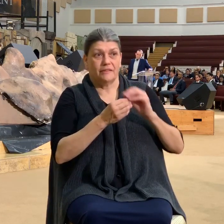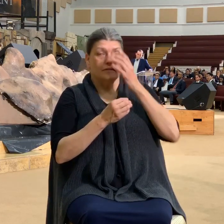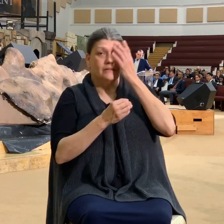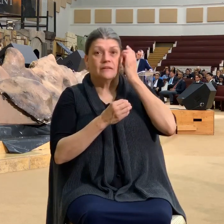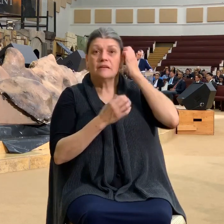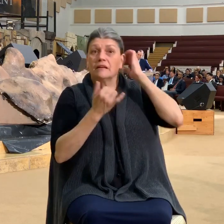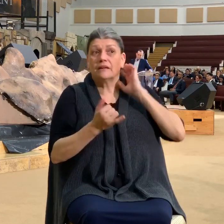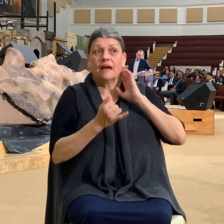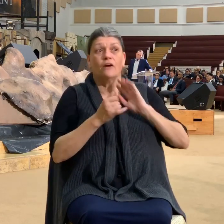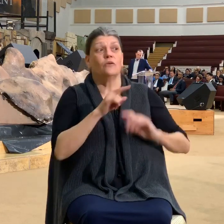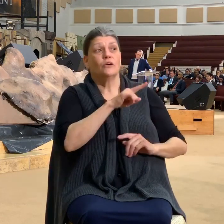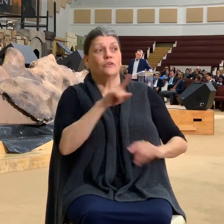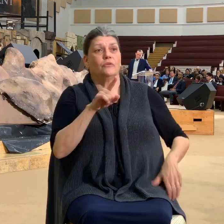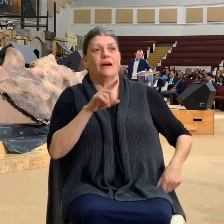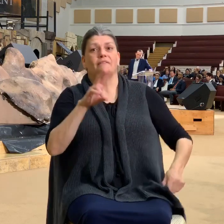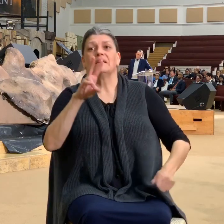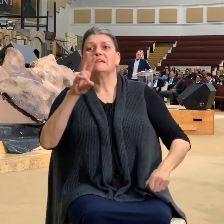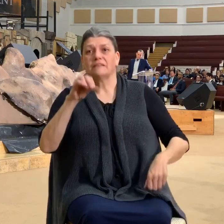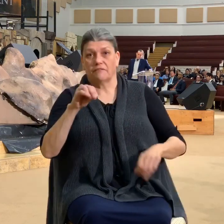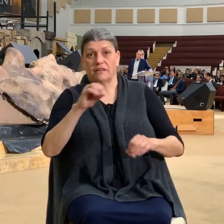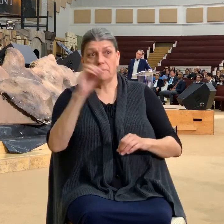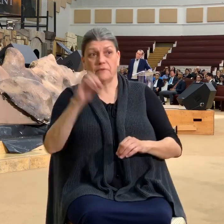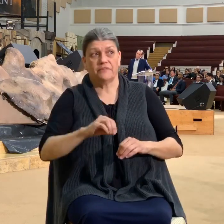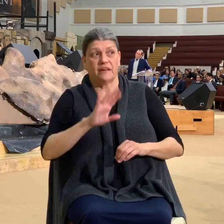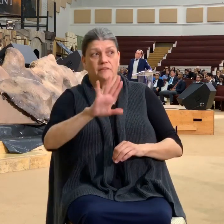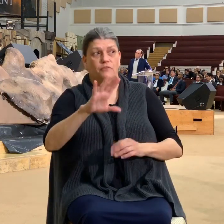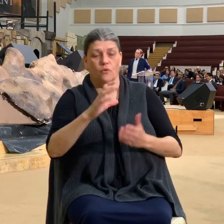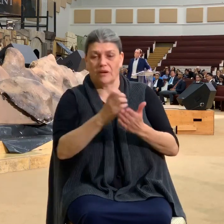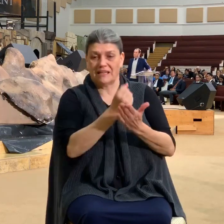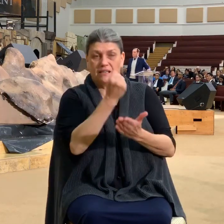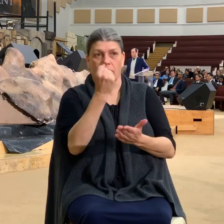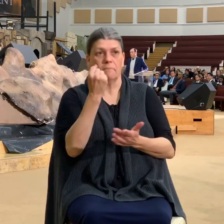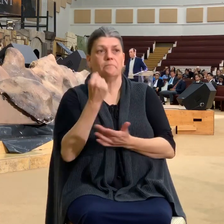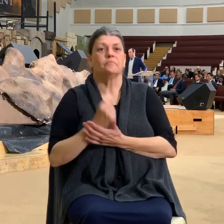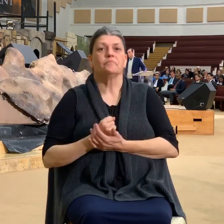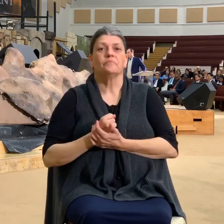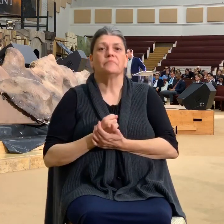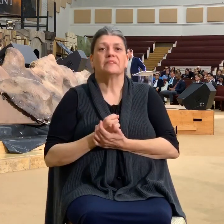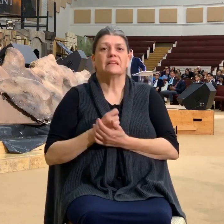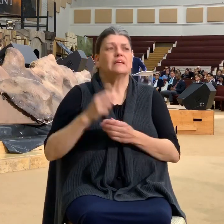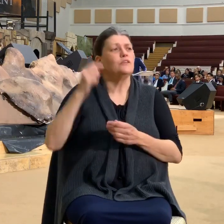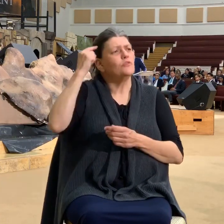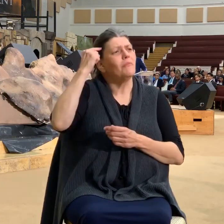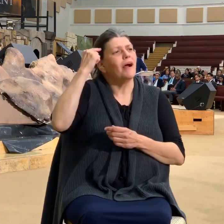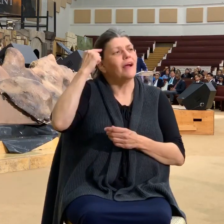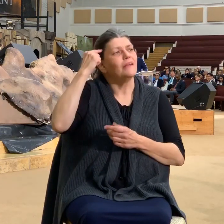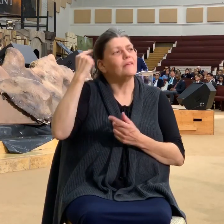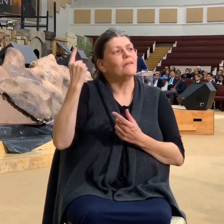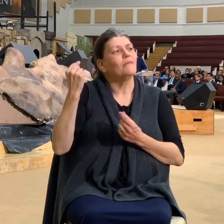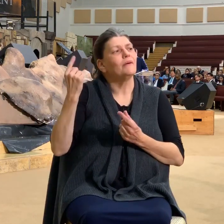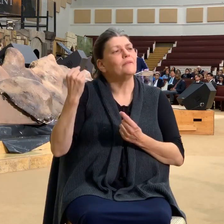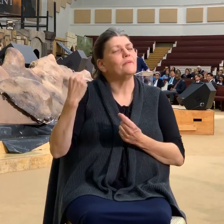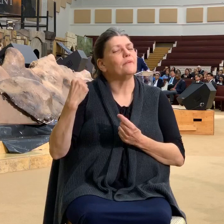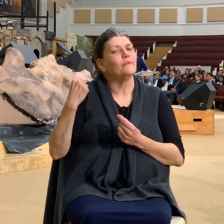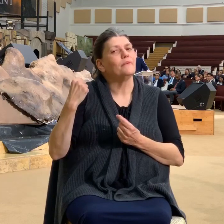you now have 70% of your income. In your mind, here's what we do. Okay, I